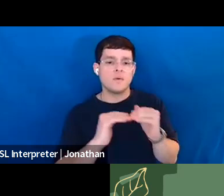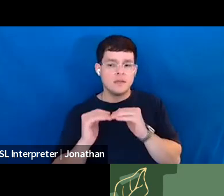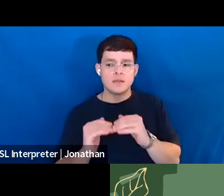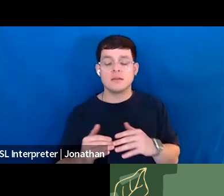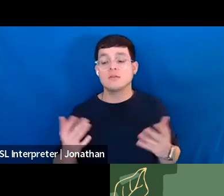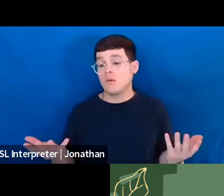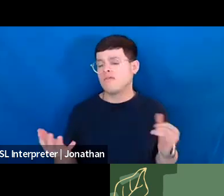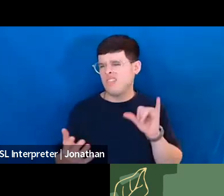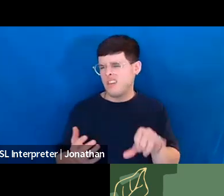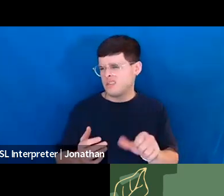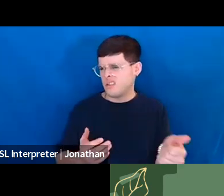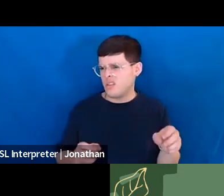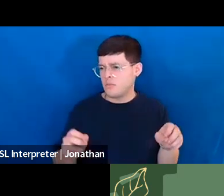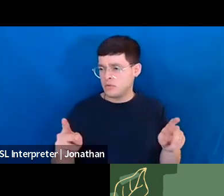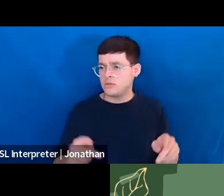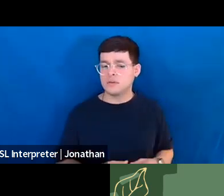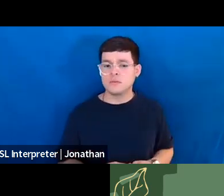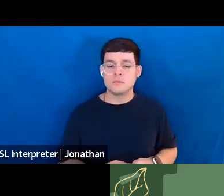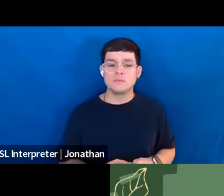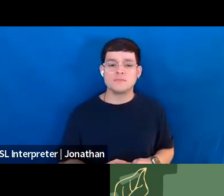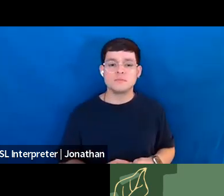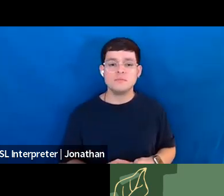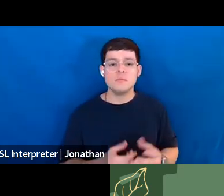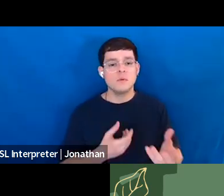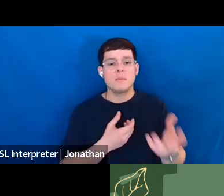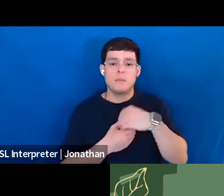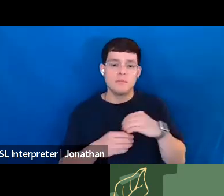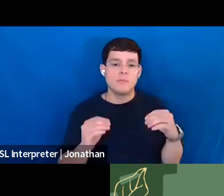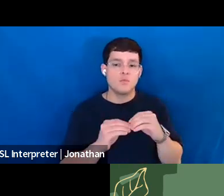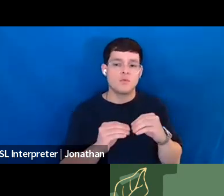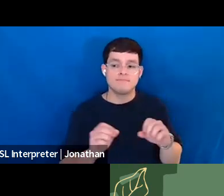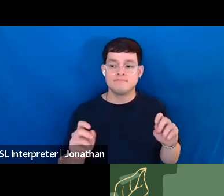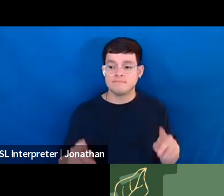say that's another opportunity to become more involved there.